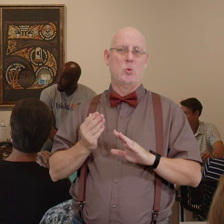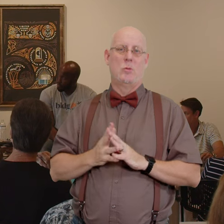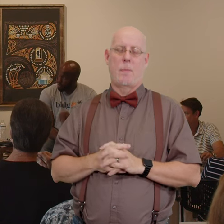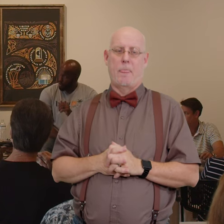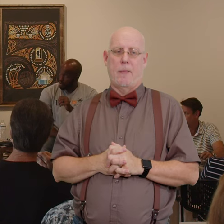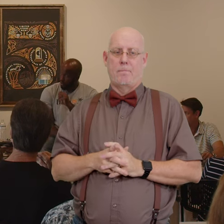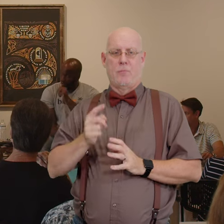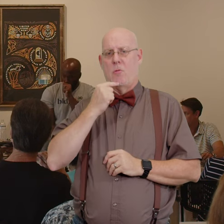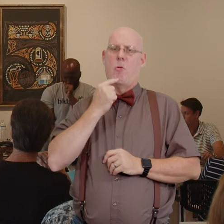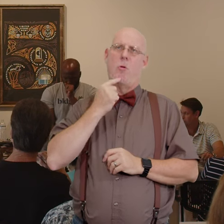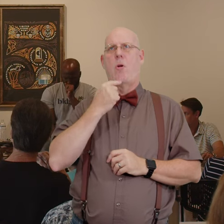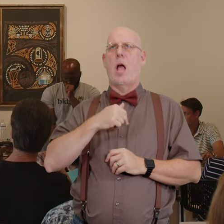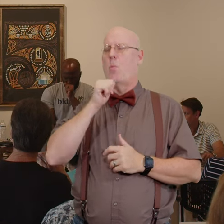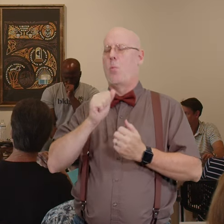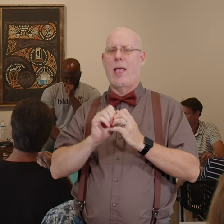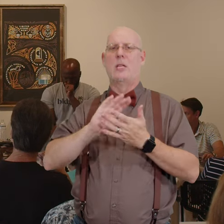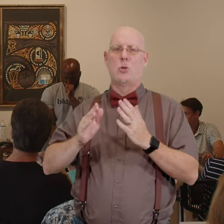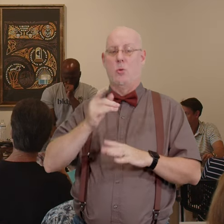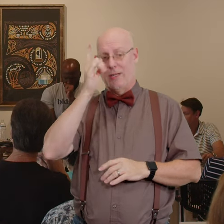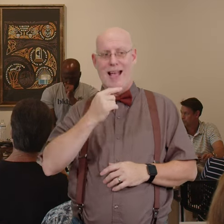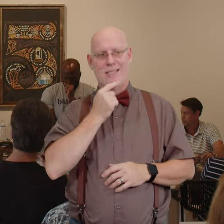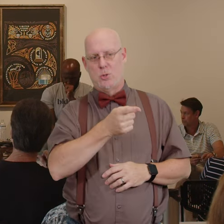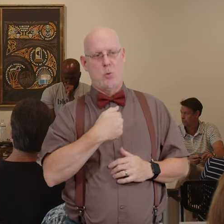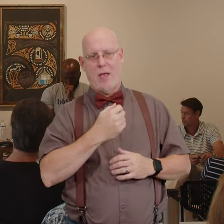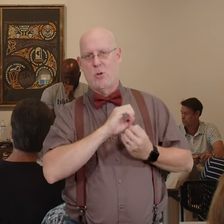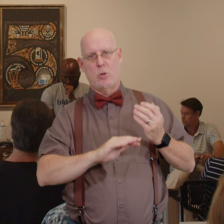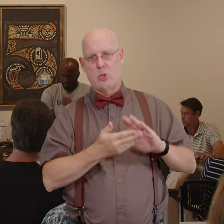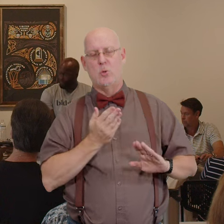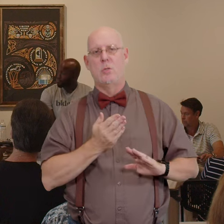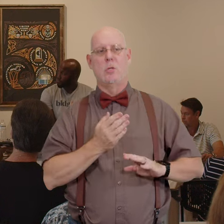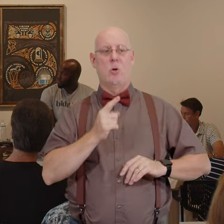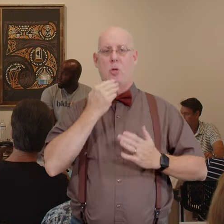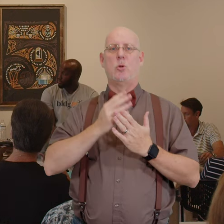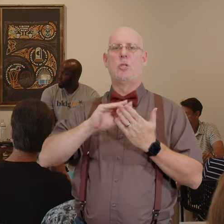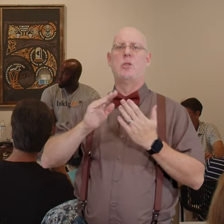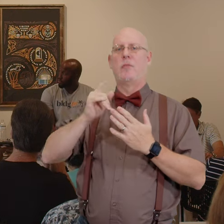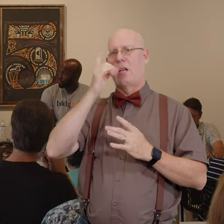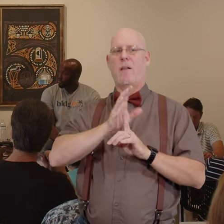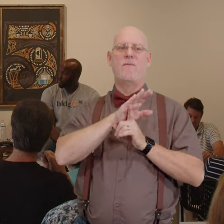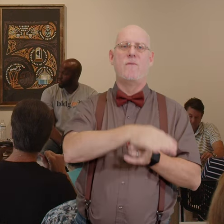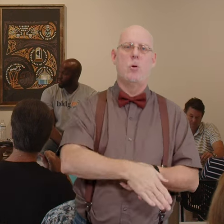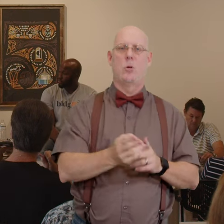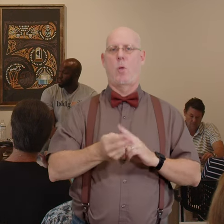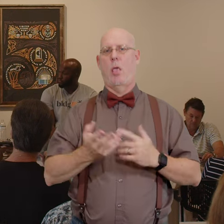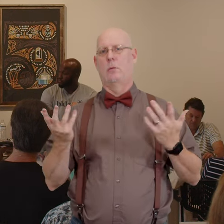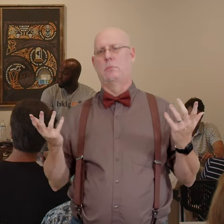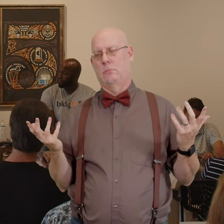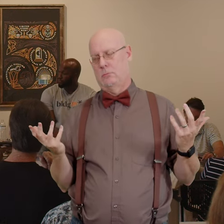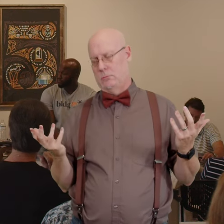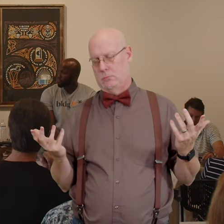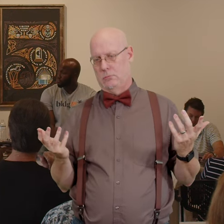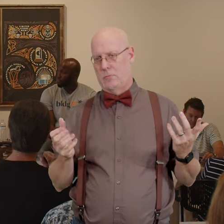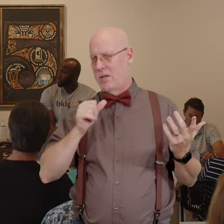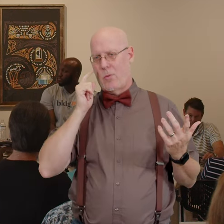excuse. They won't just say, I'm without excuse. They'll actually be, God says, without excuse. Be a really good excuse that God just like made you go to hell.